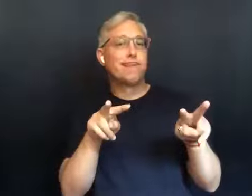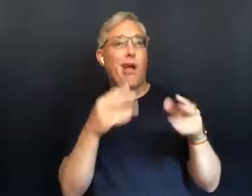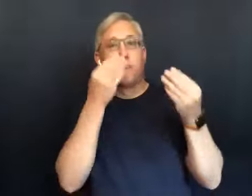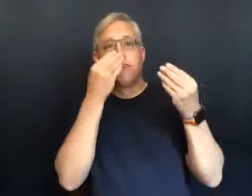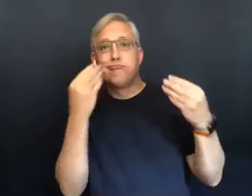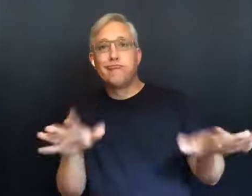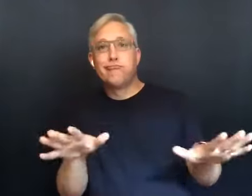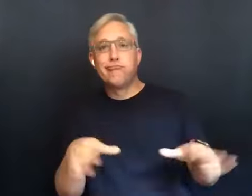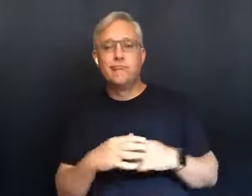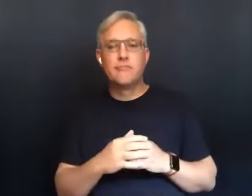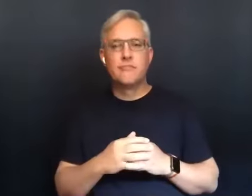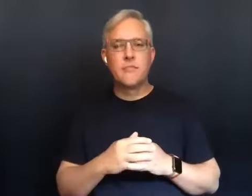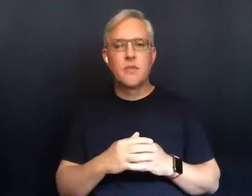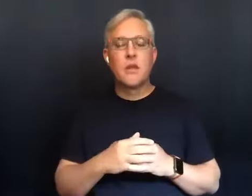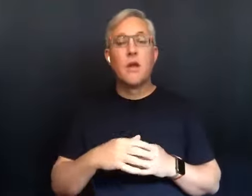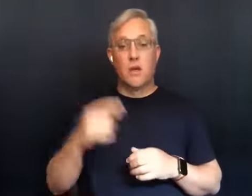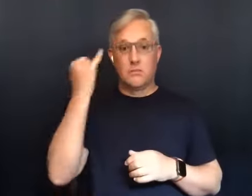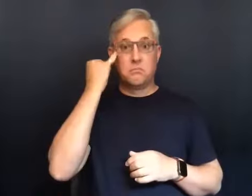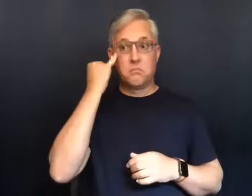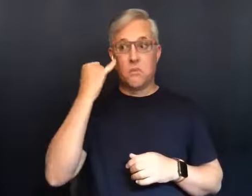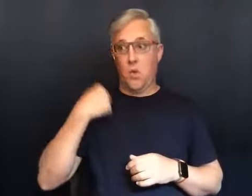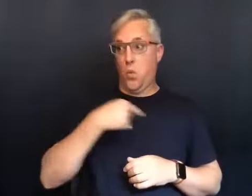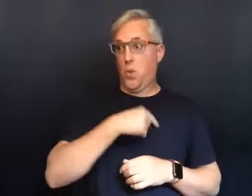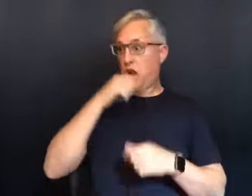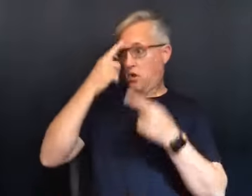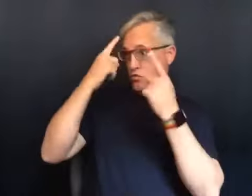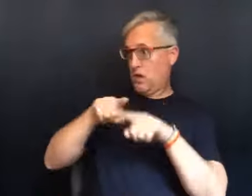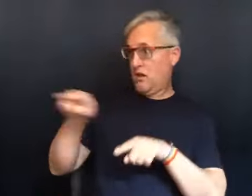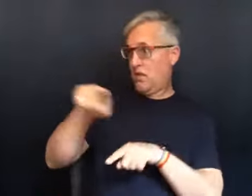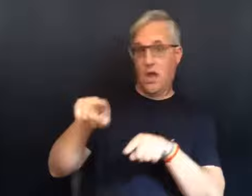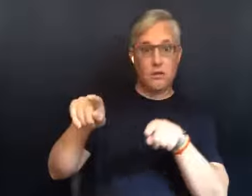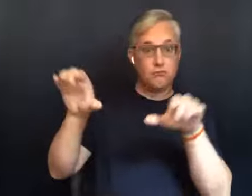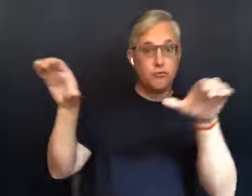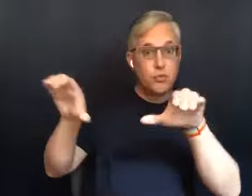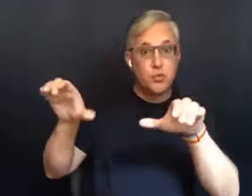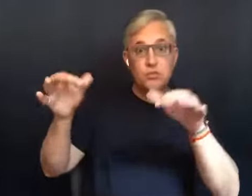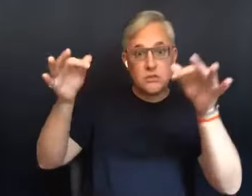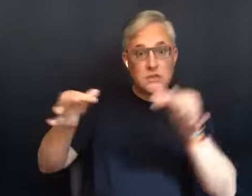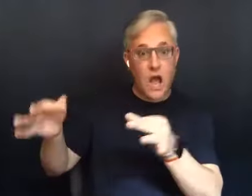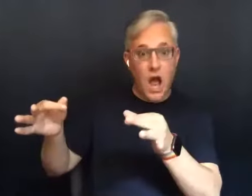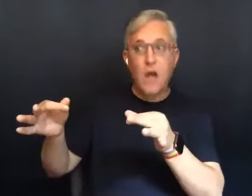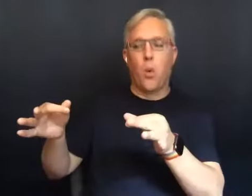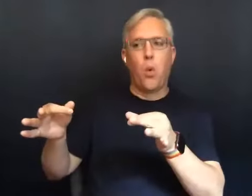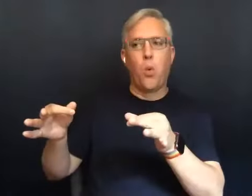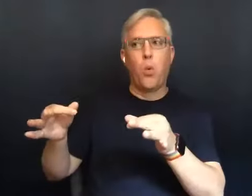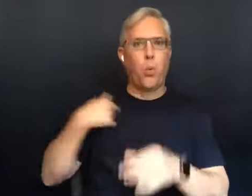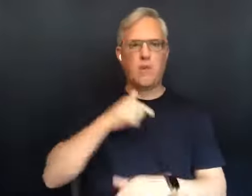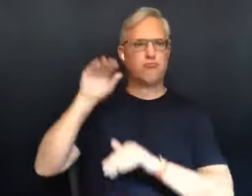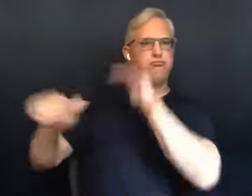who aren't really reflecting half that don't care. They hear when we don't agree with their actions. They hear